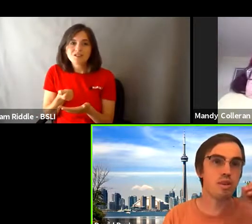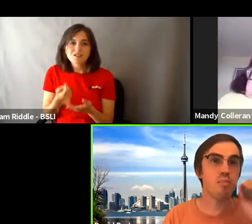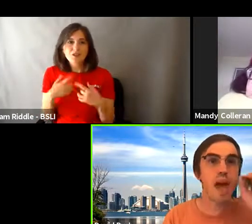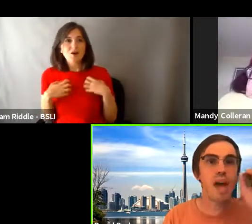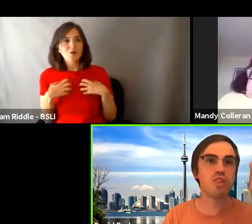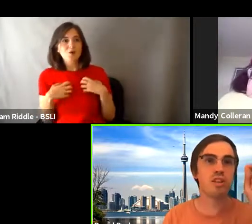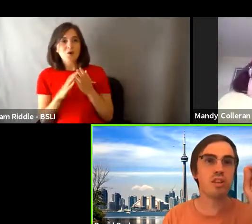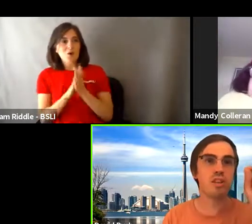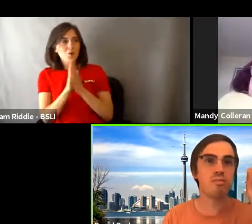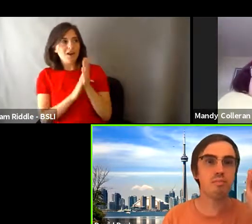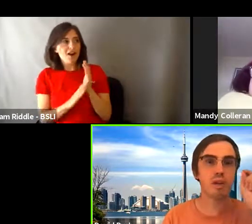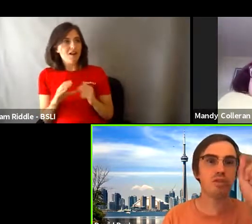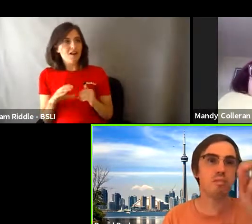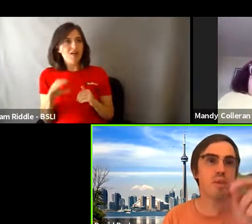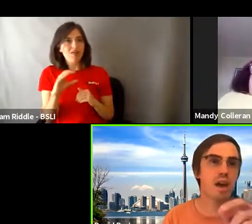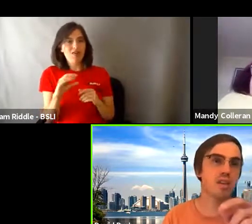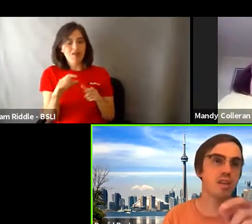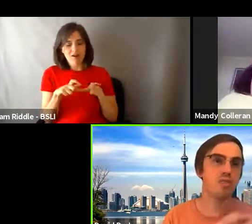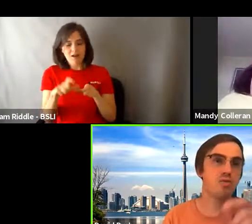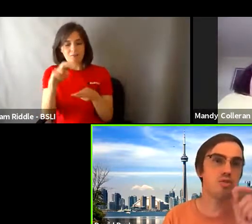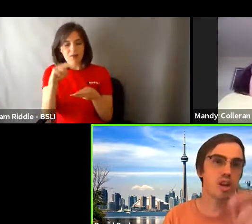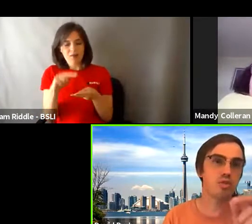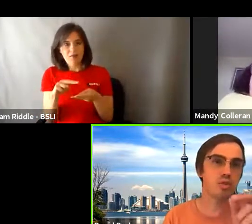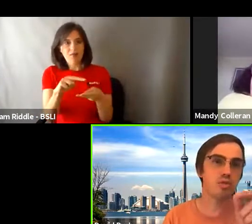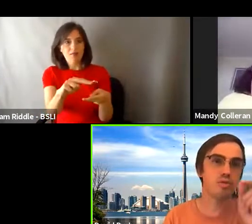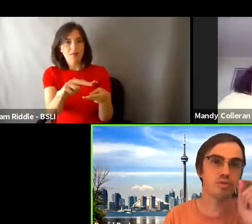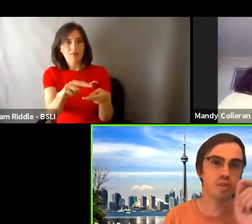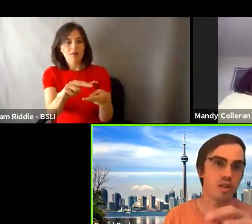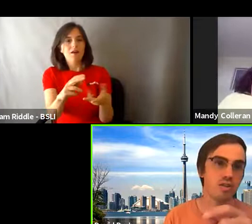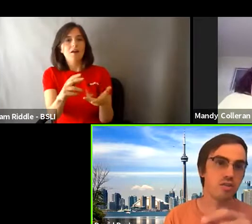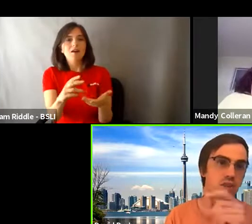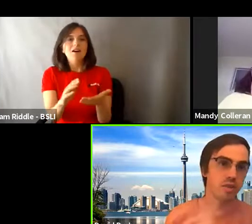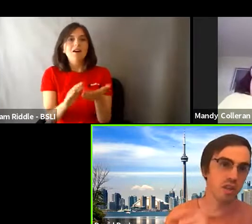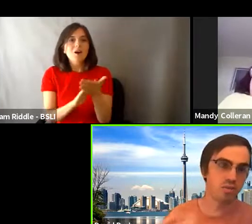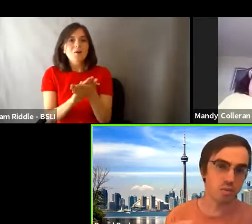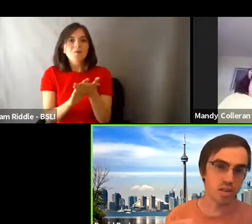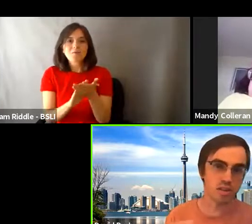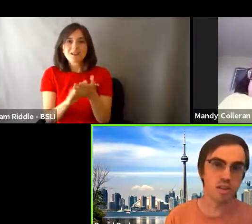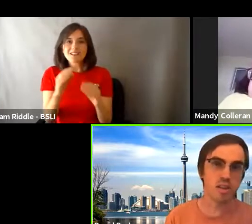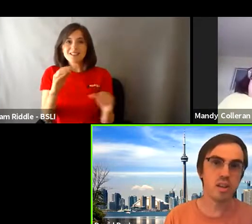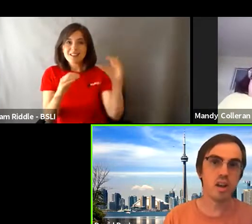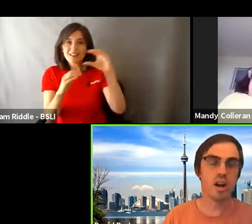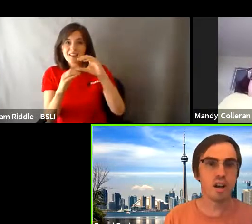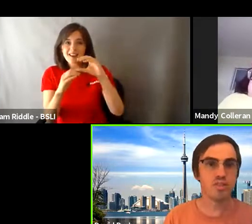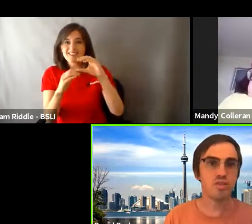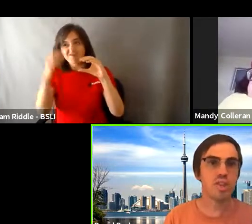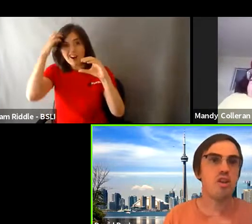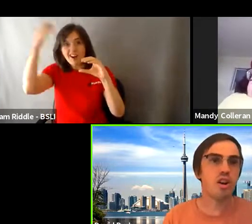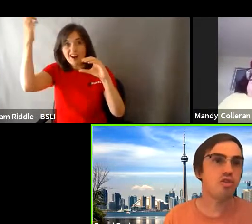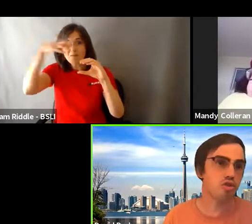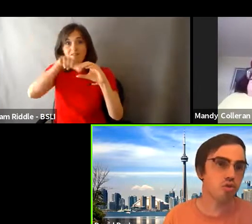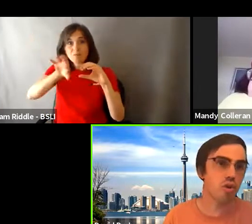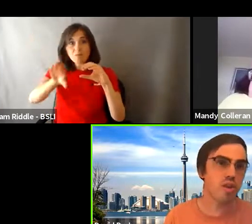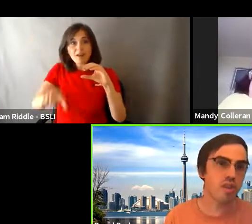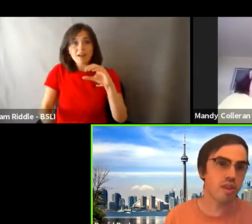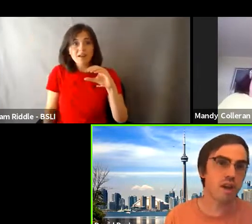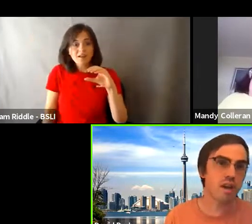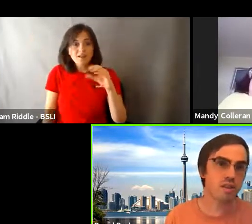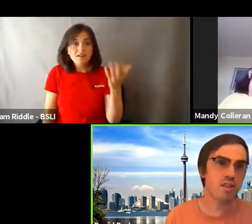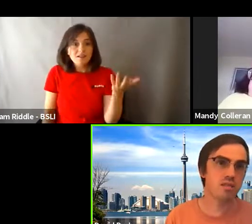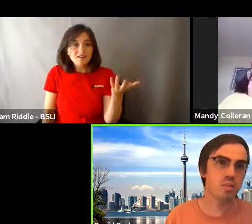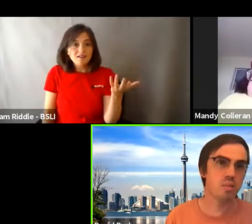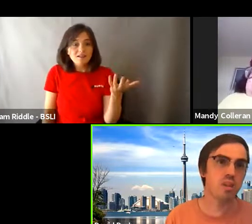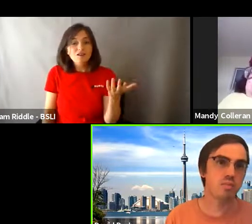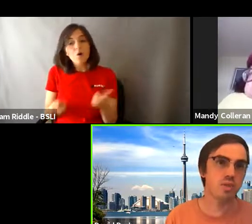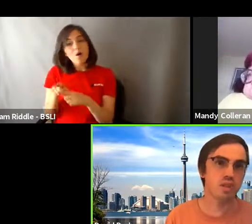that would actually bounce it back into general funds from the government. So they understood that,